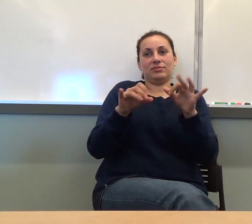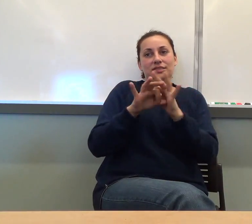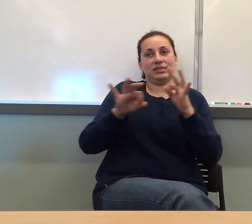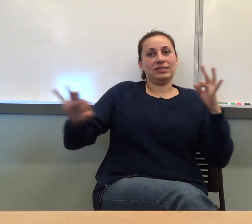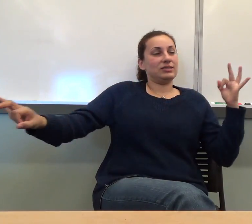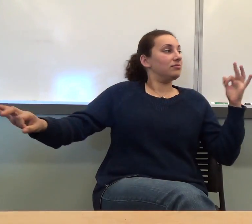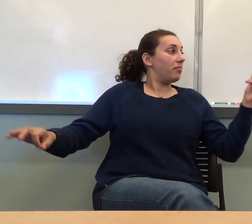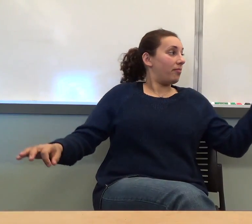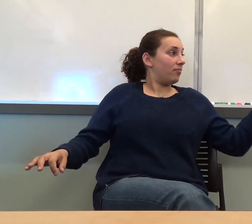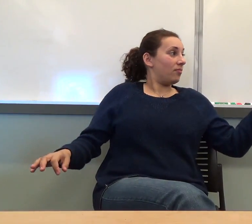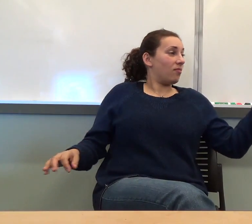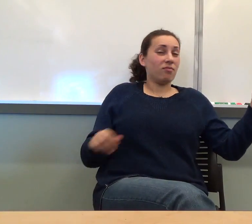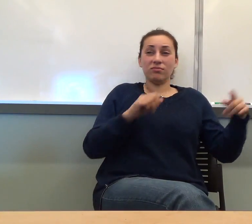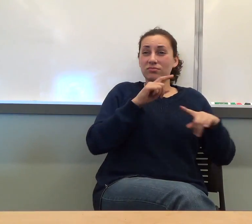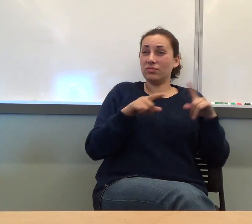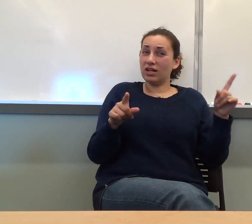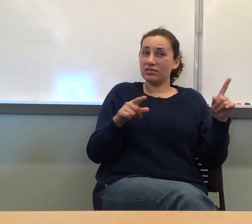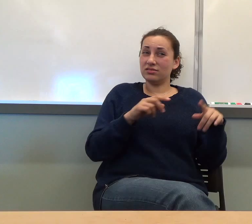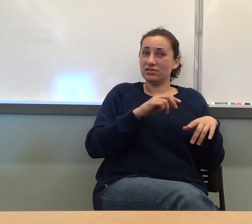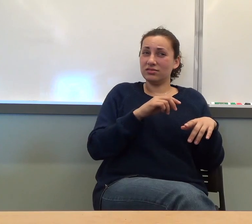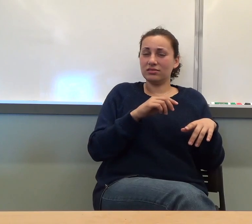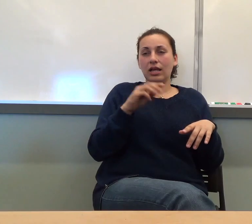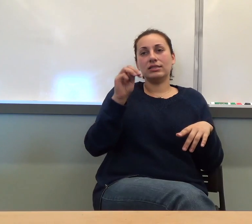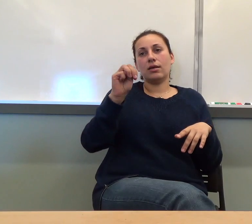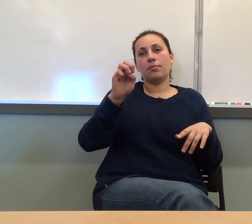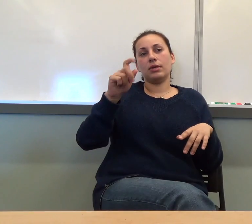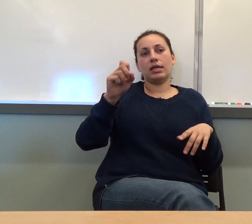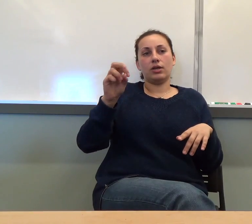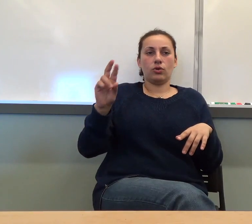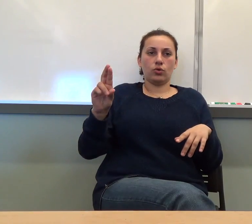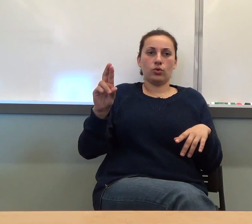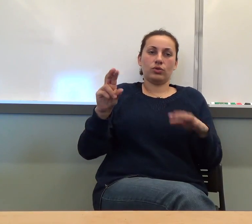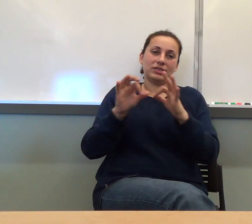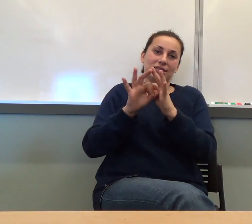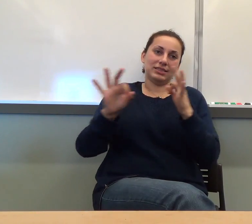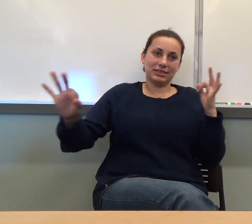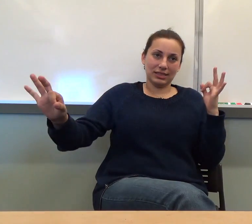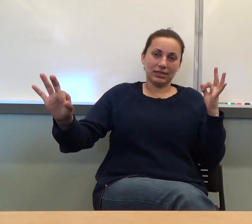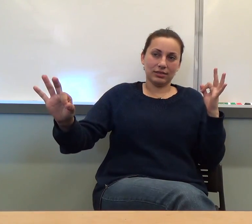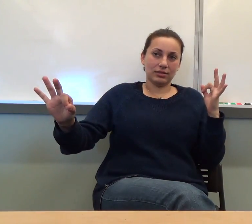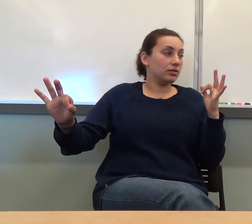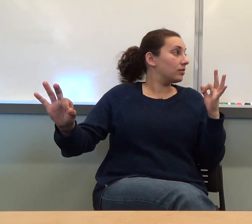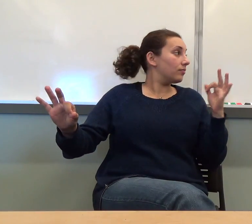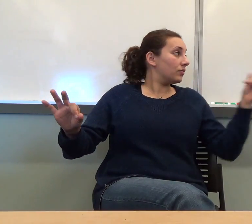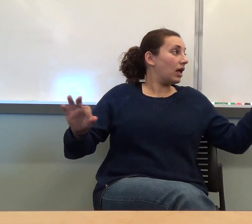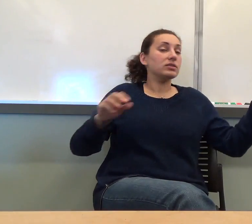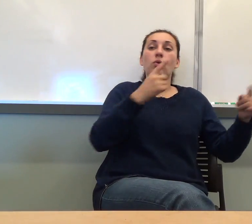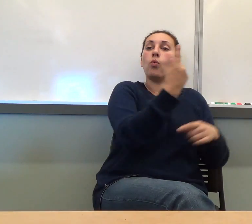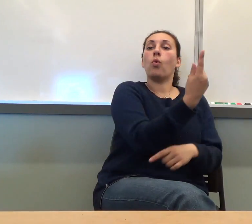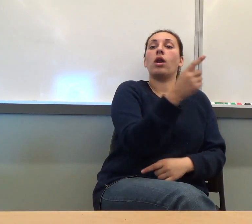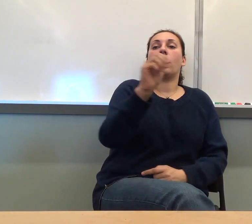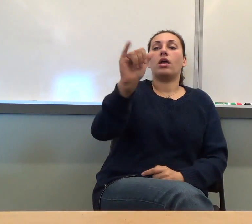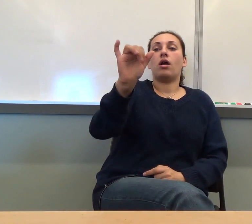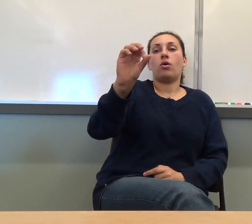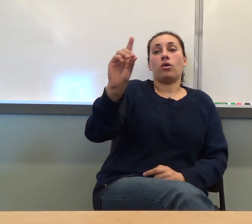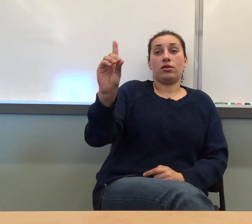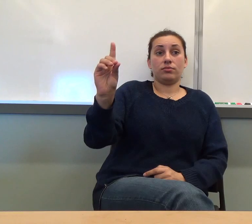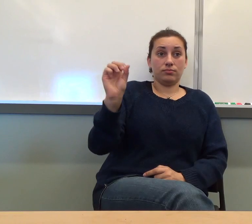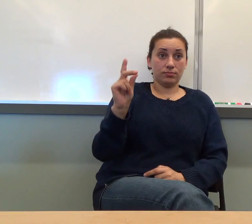But it's not really a yardstick. This is a meter stick. All right, the yards would end right over here where my finger is. That's a yard, okay? And